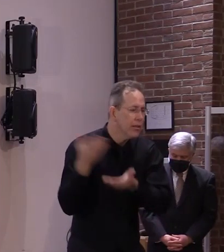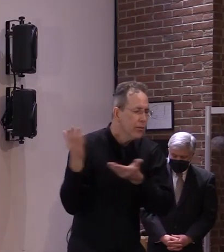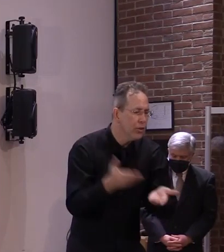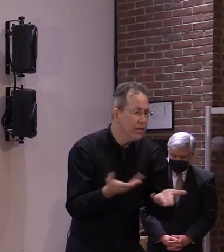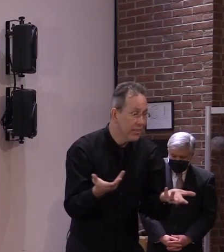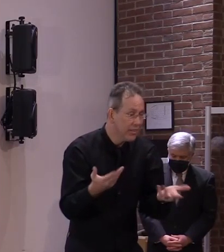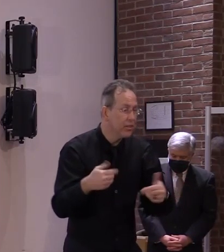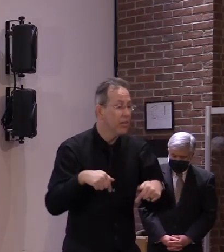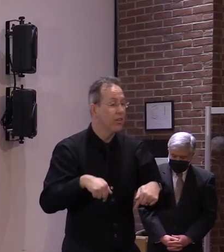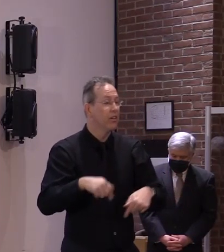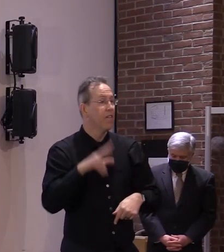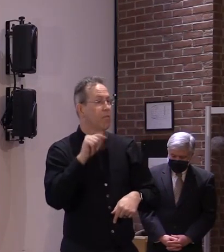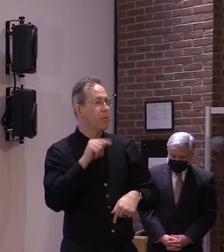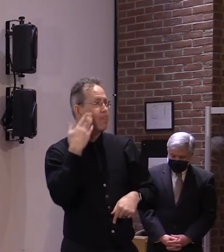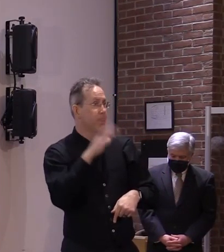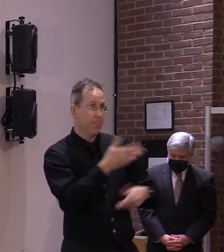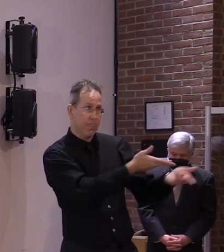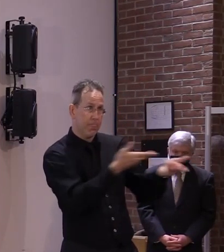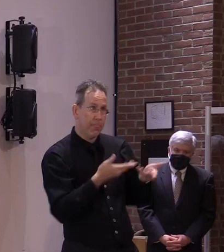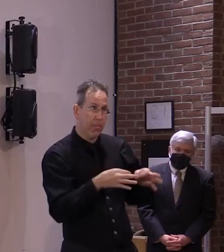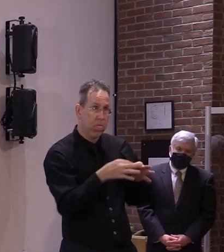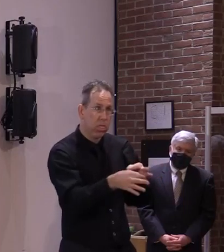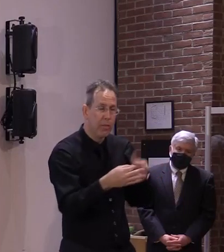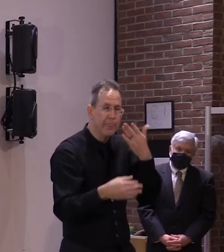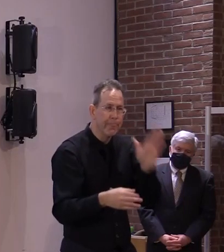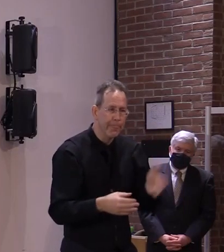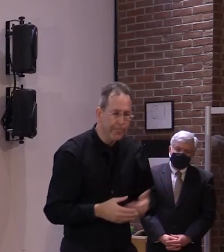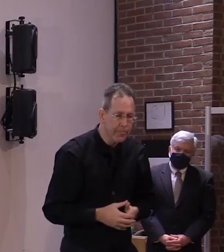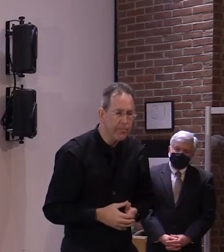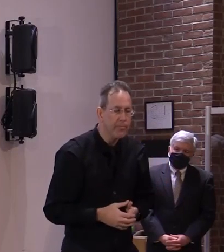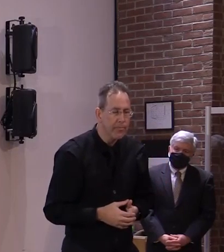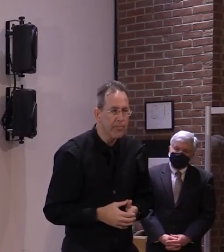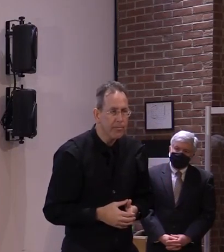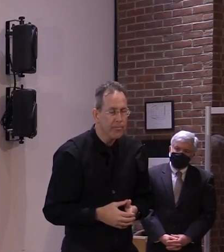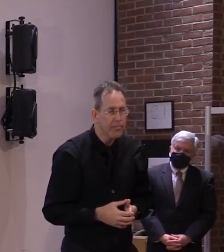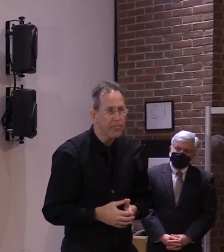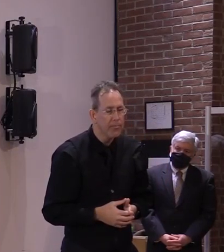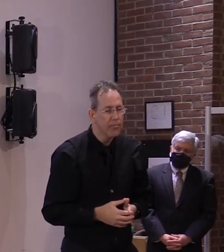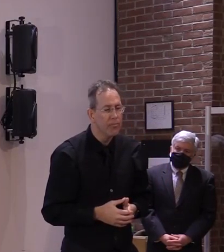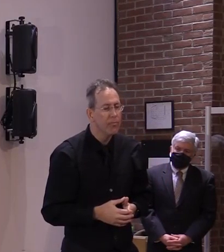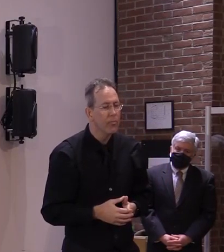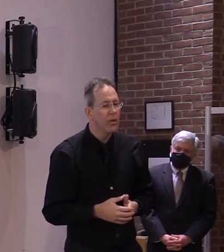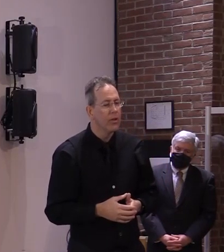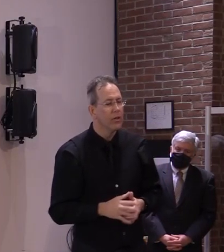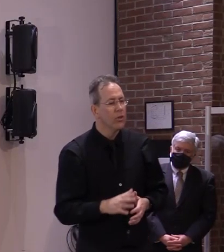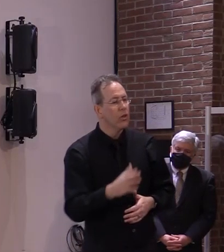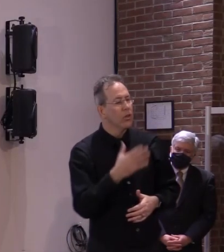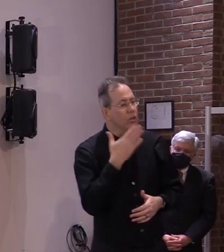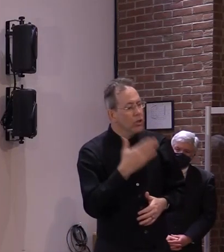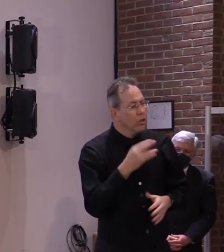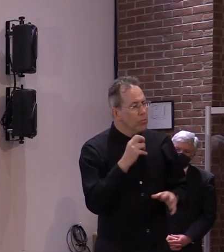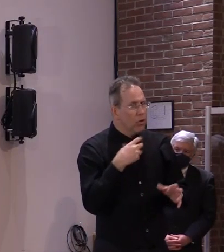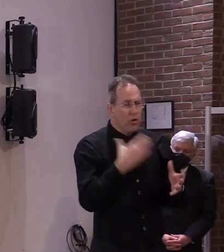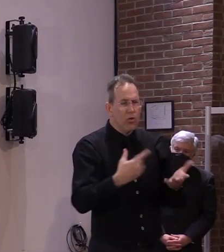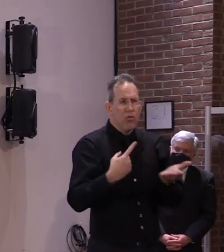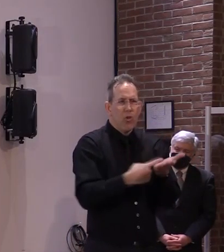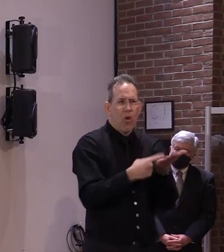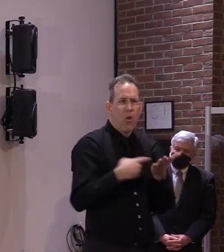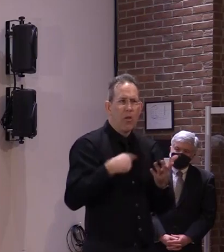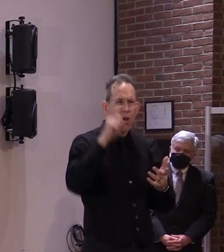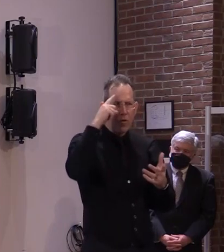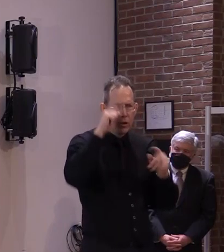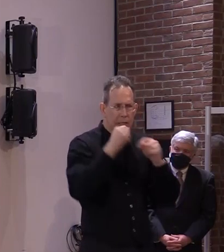good to have this productive conversation with the White House and being in touch, and we appreciate that.